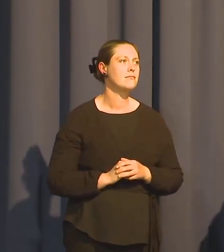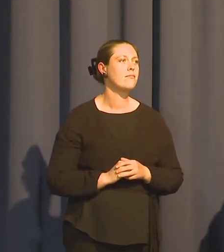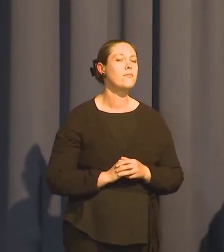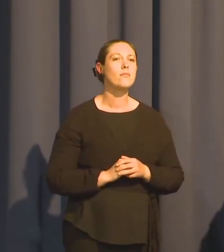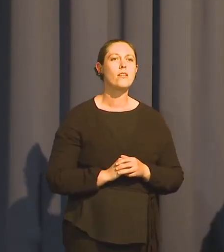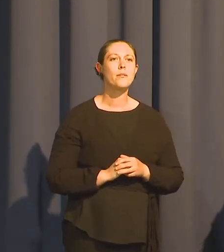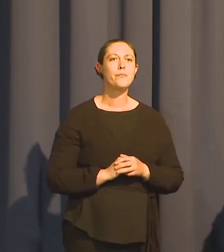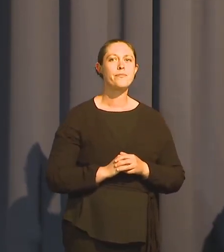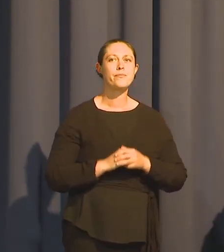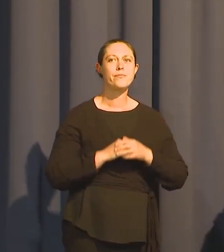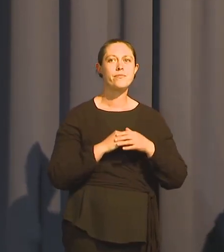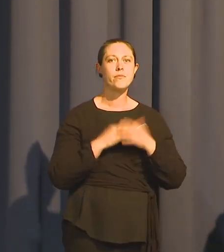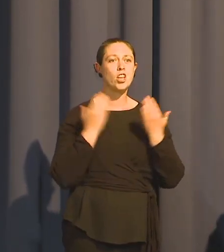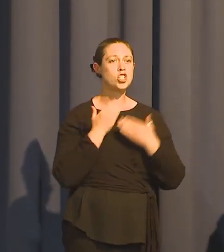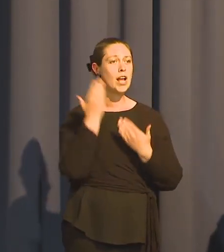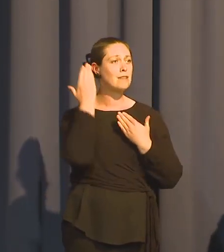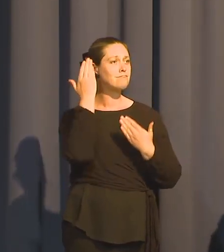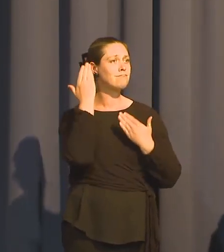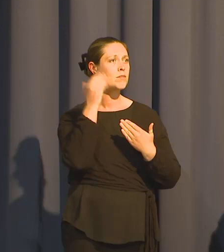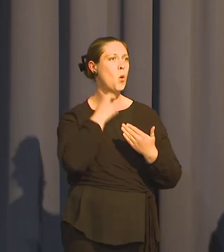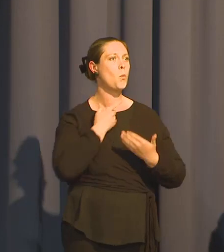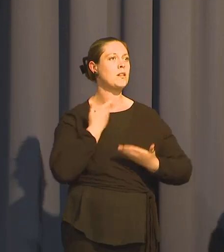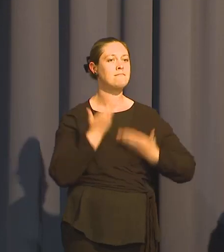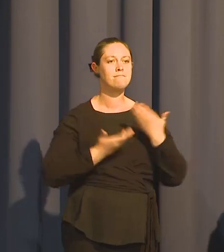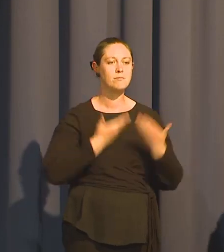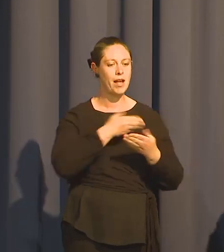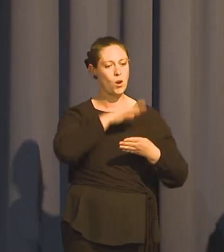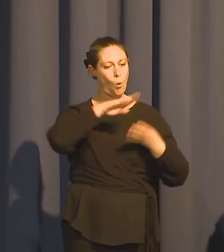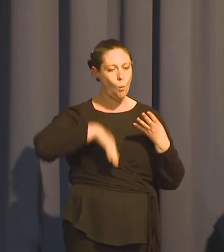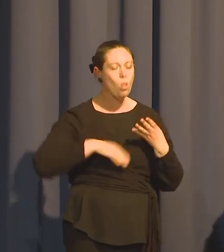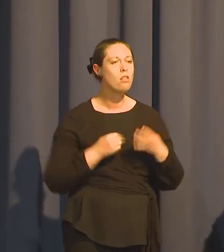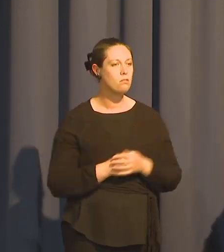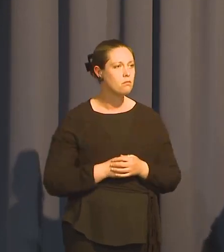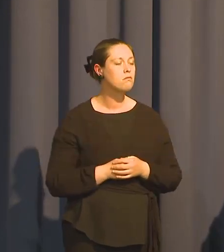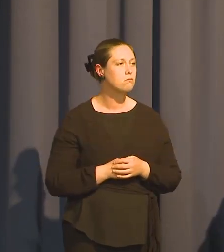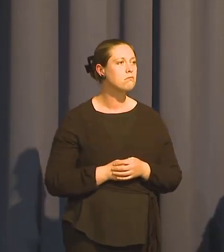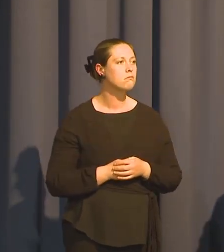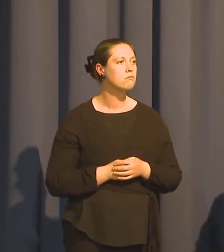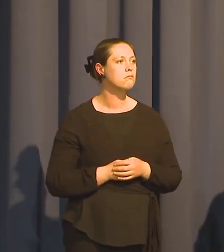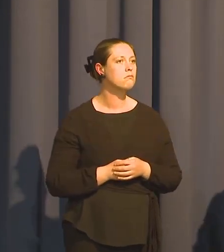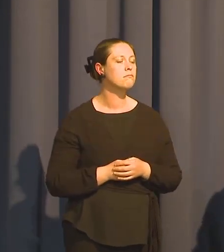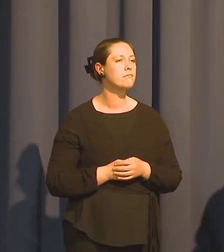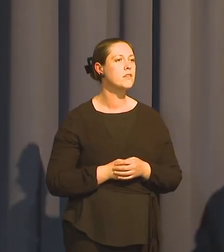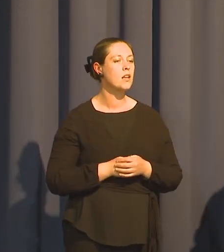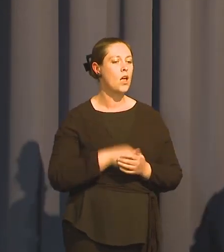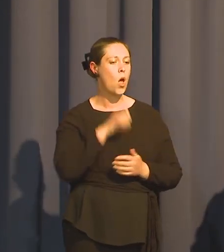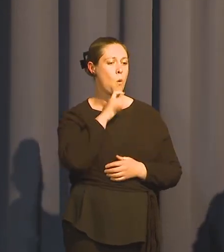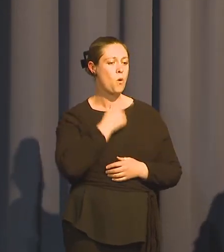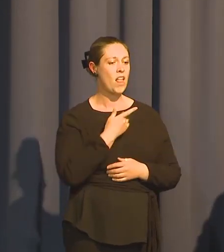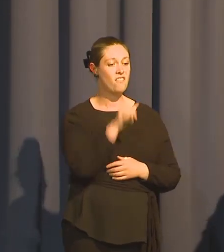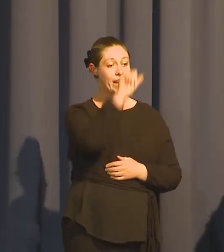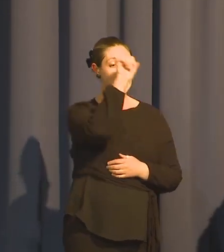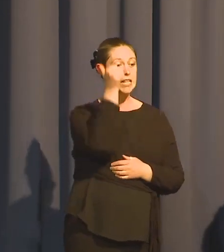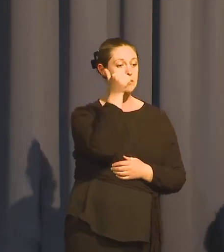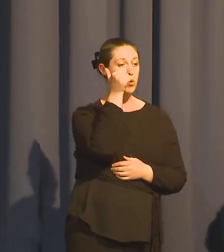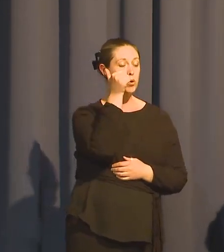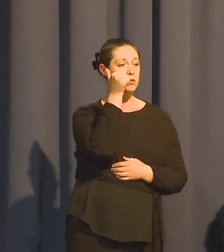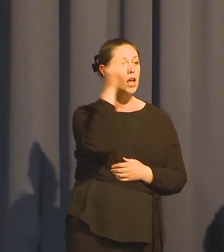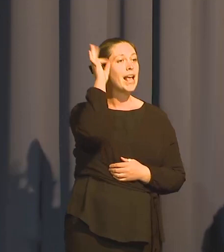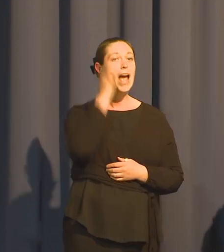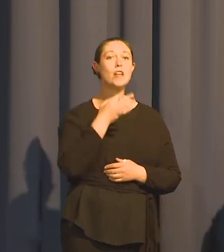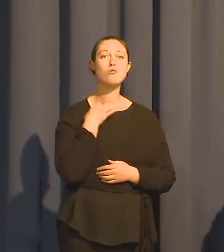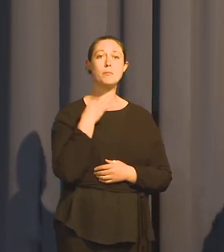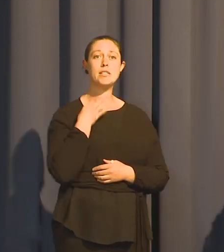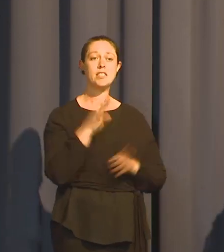evening will provide the answers to these questions. And they will be joined by a panel of experts and council representatives to answer